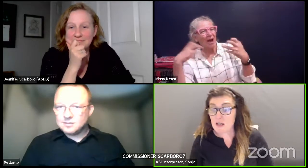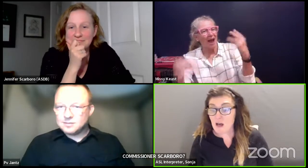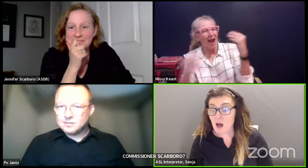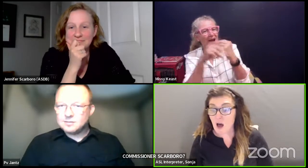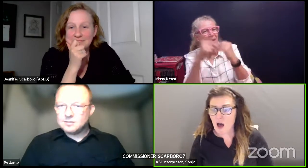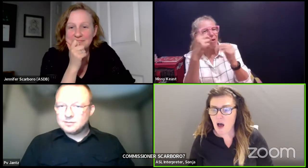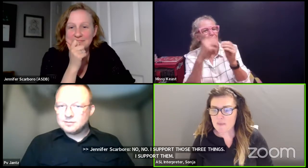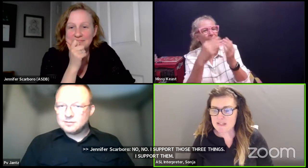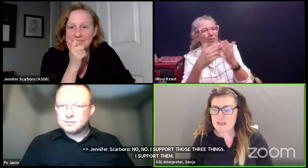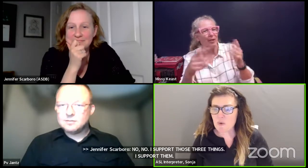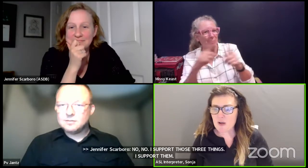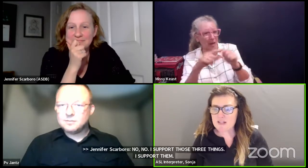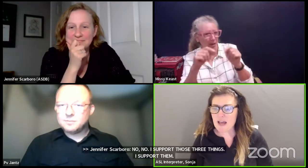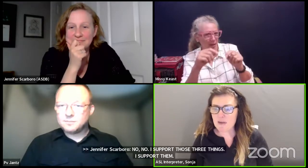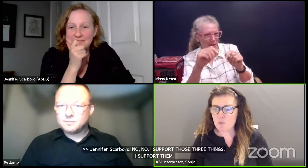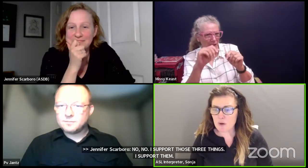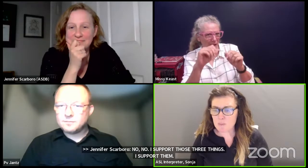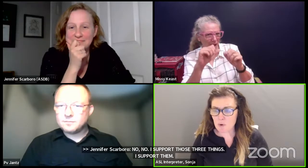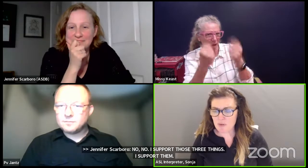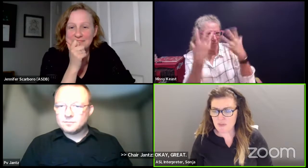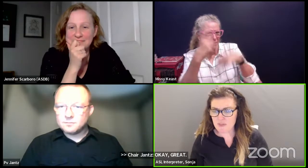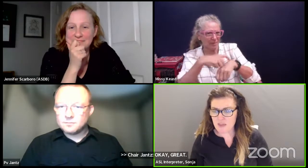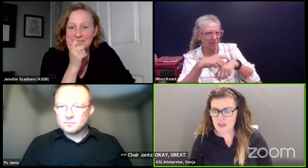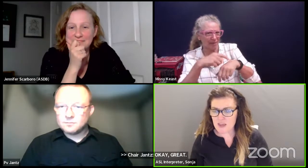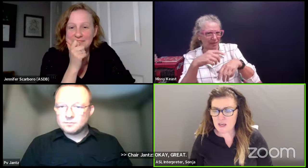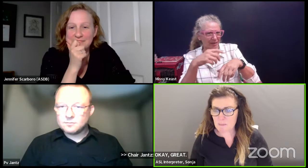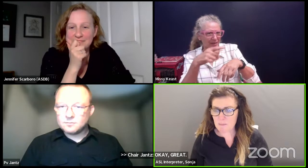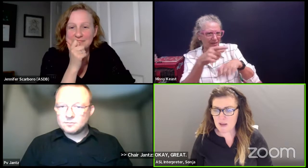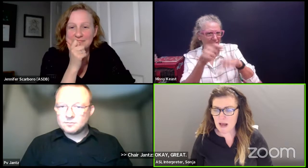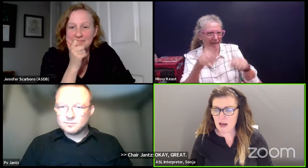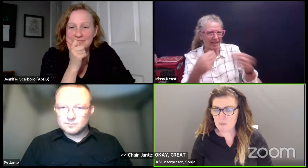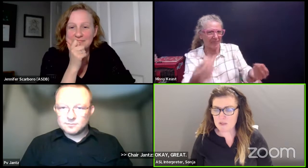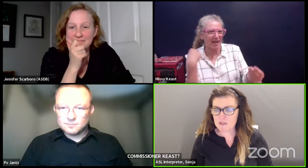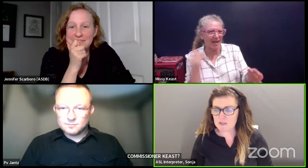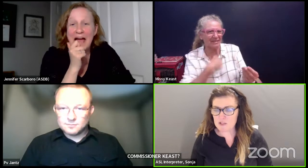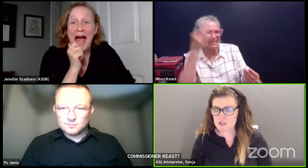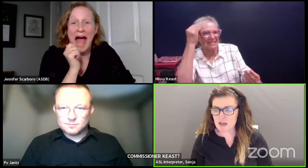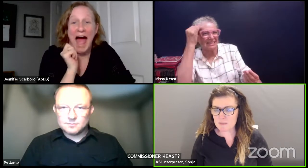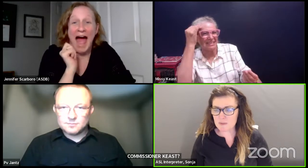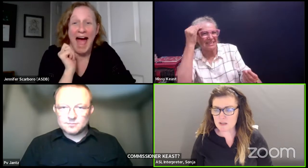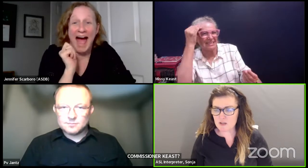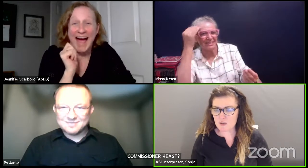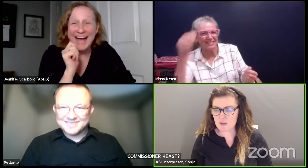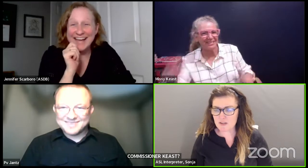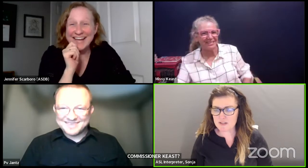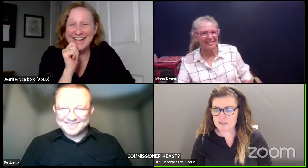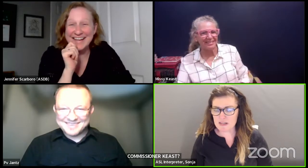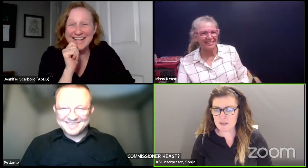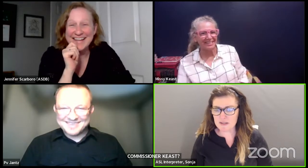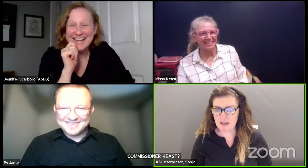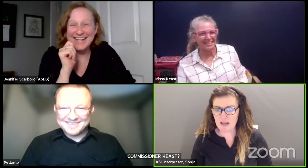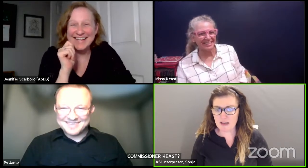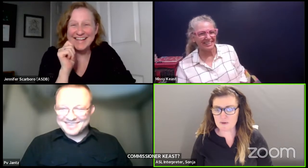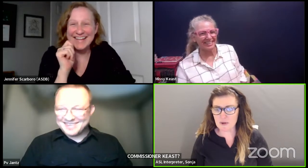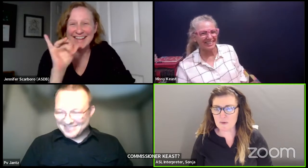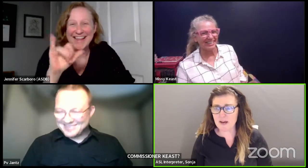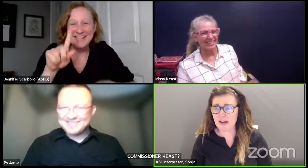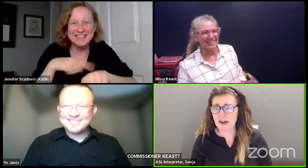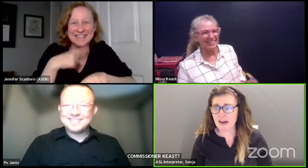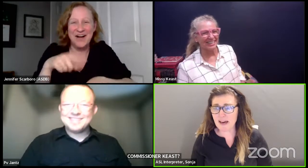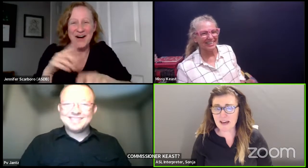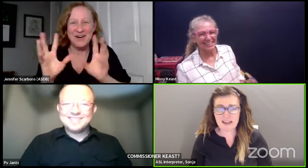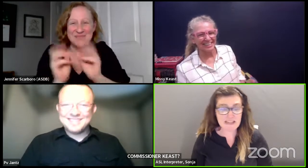Keist? Yes, I wanted to add one more thing, but how much time do you give us? I mean, I don't